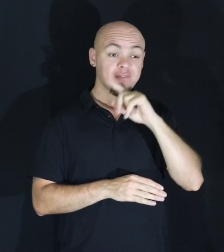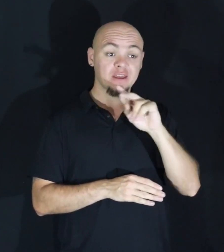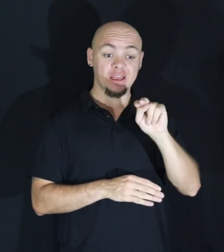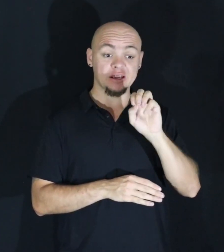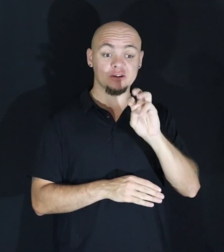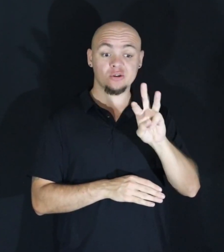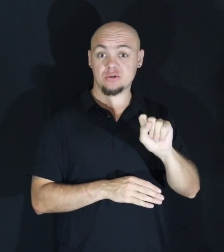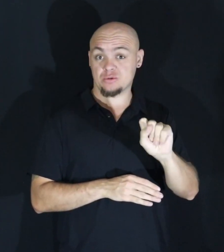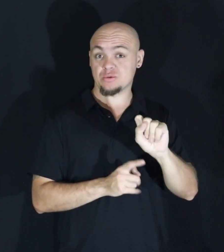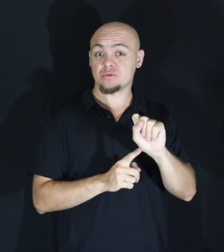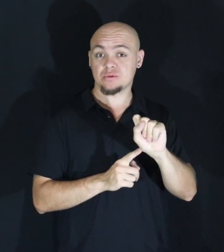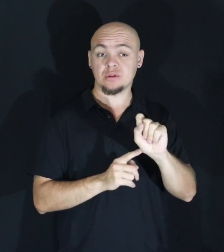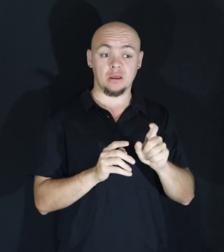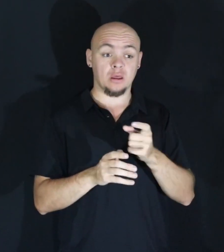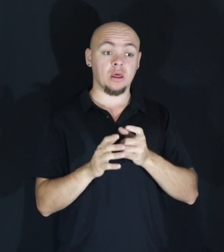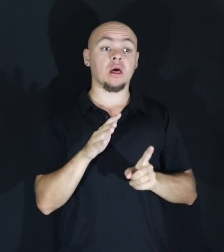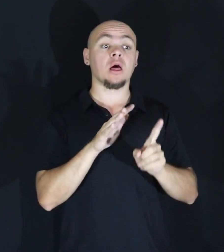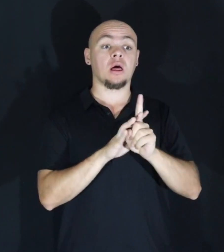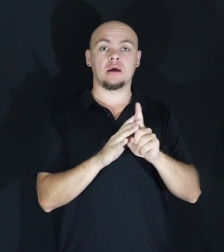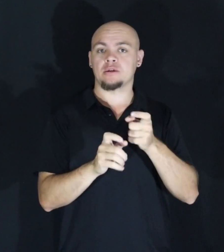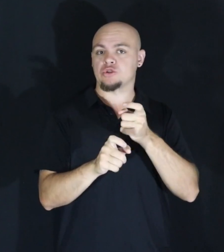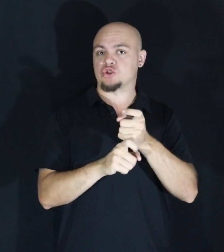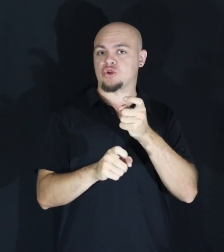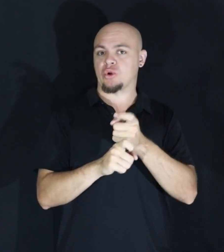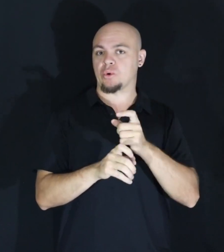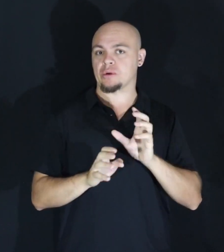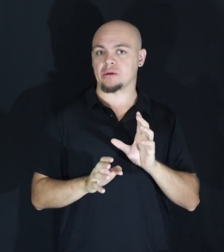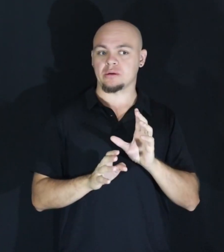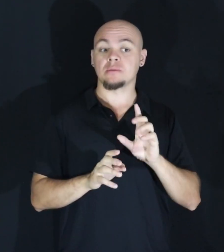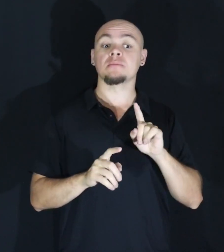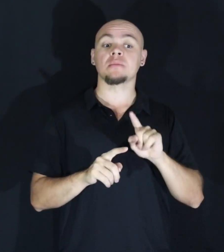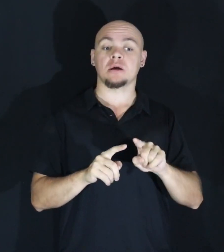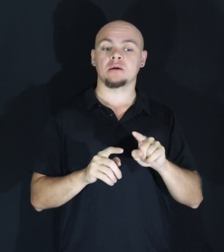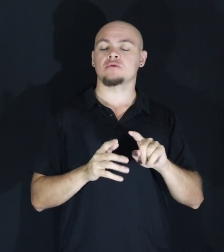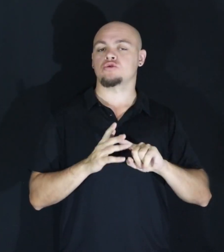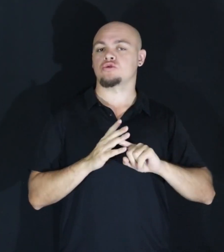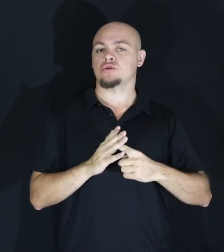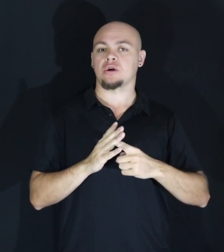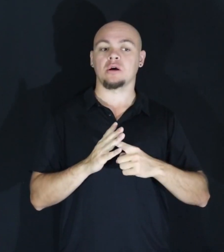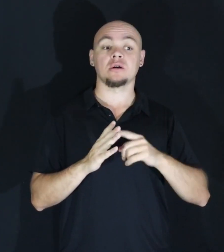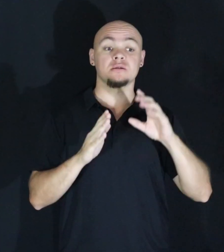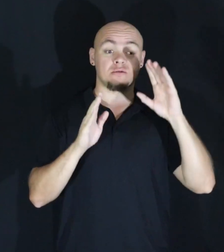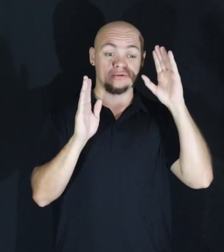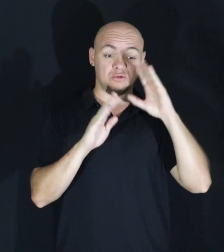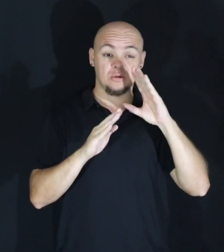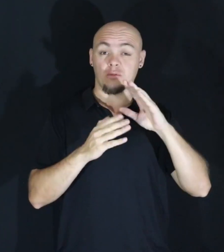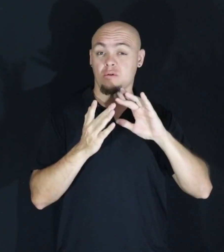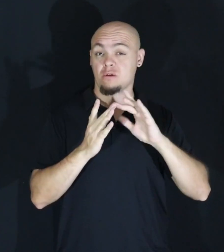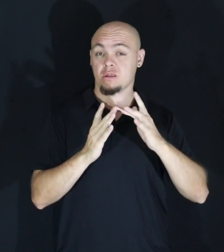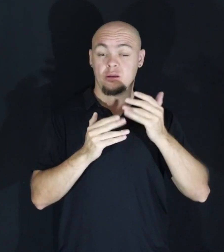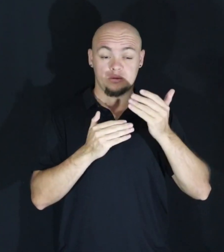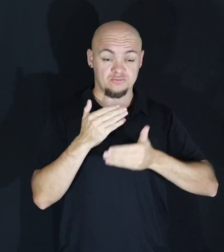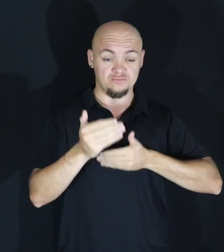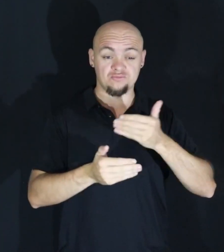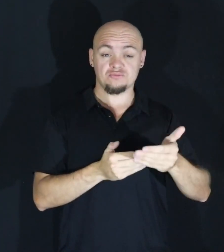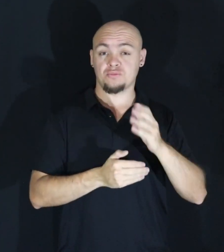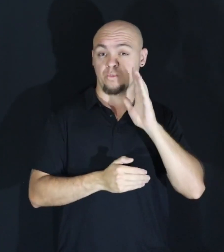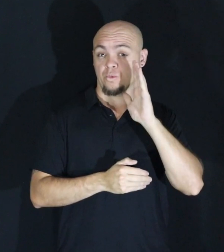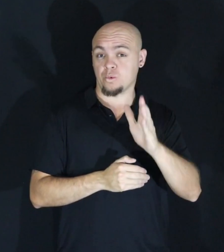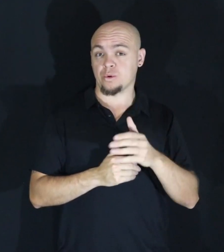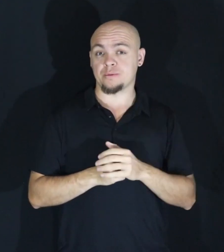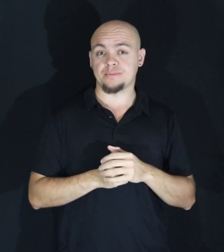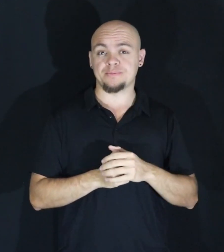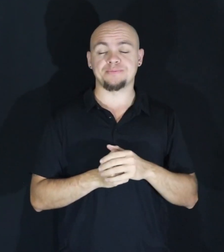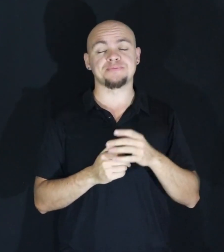was presented to us as a joke, but little did we know it would fuel a new form of trouble for us online.